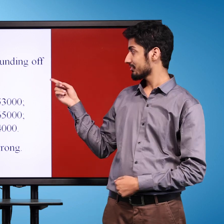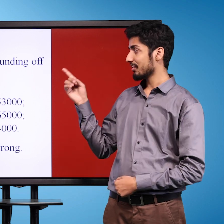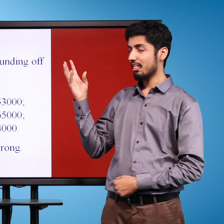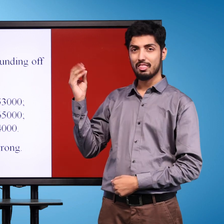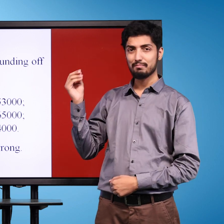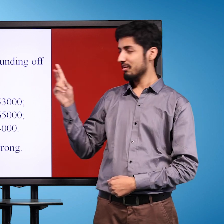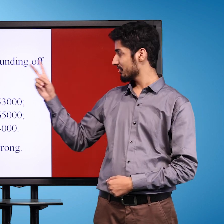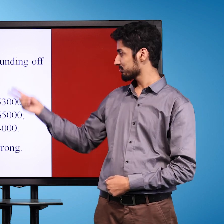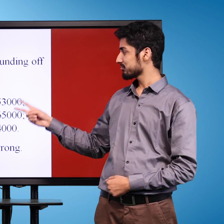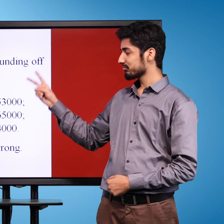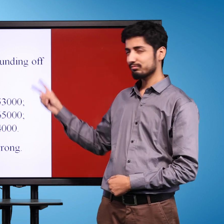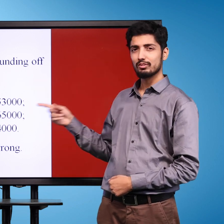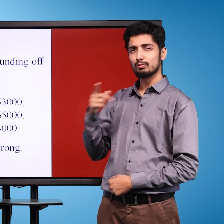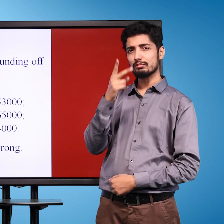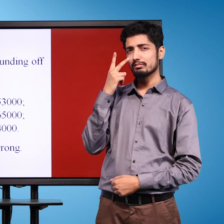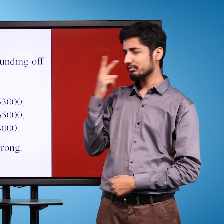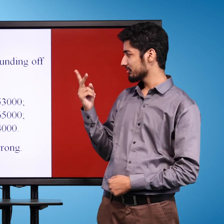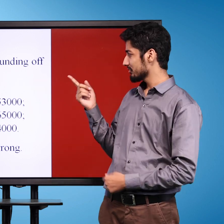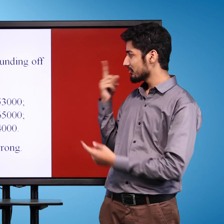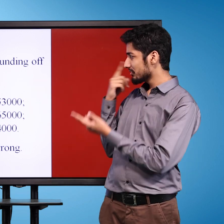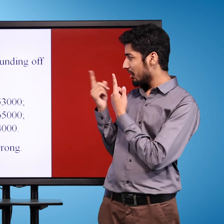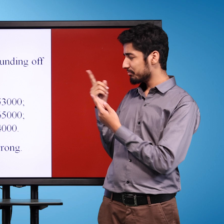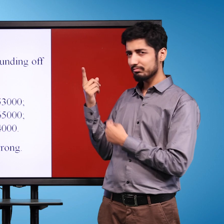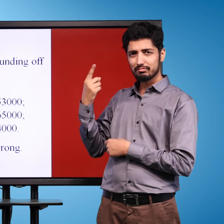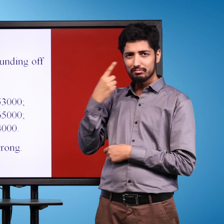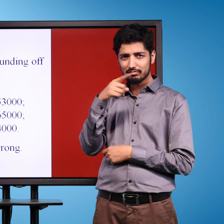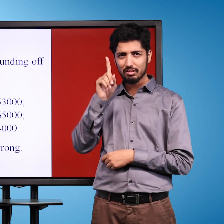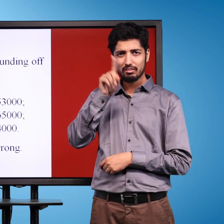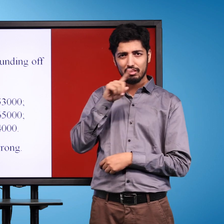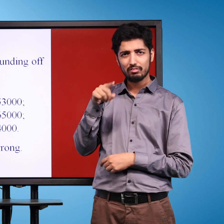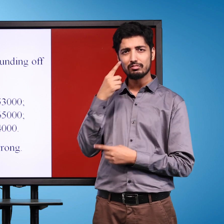Check if the following rounding off is correct or not.